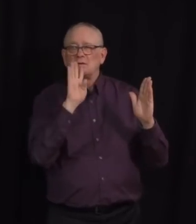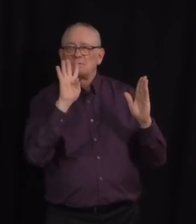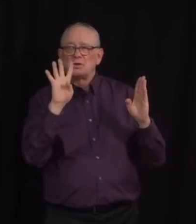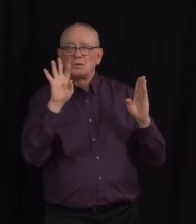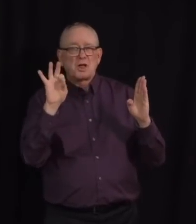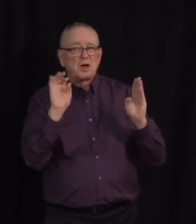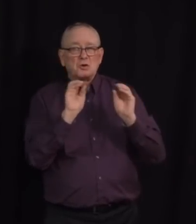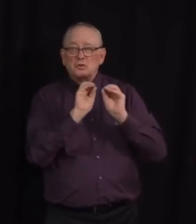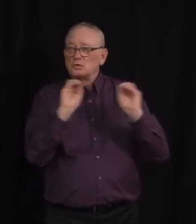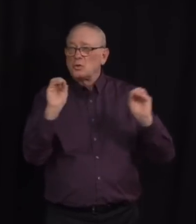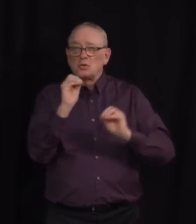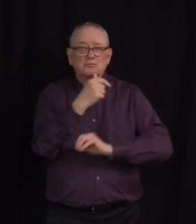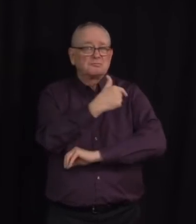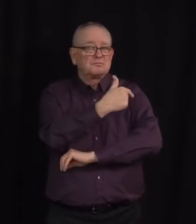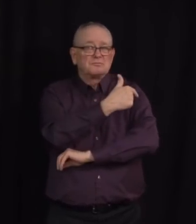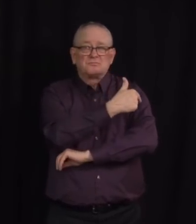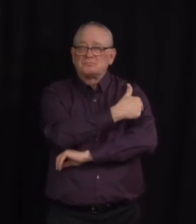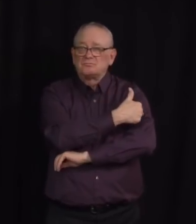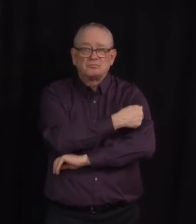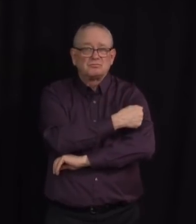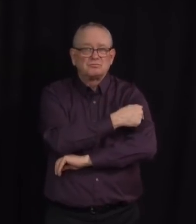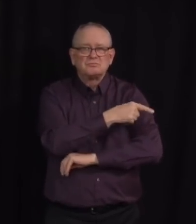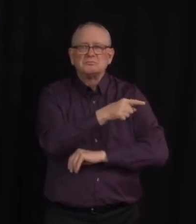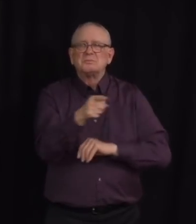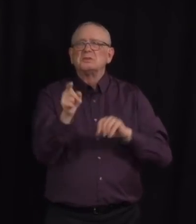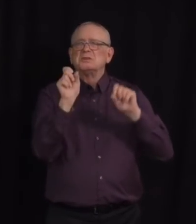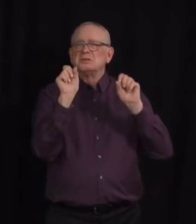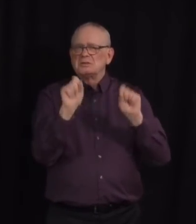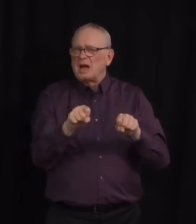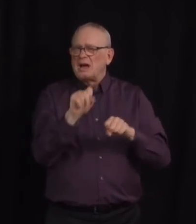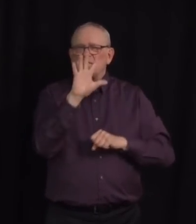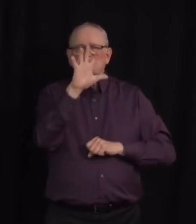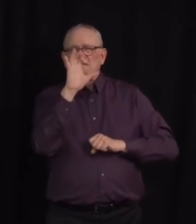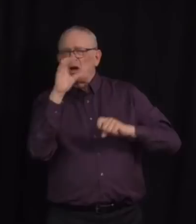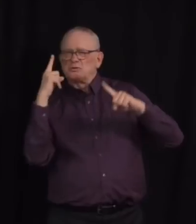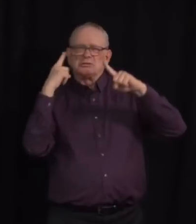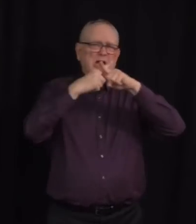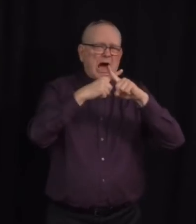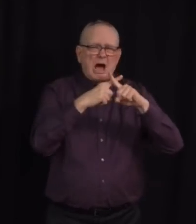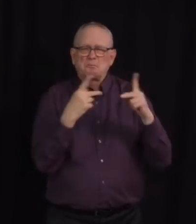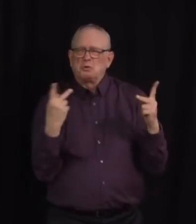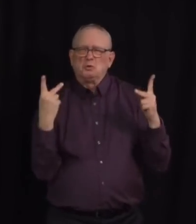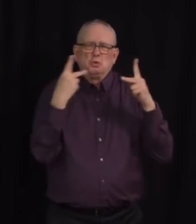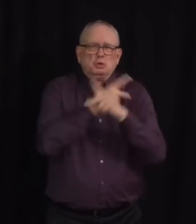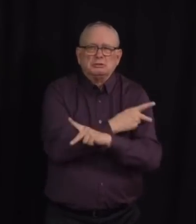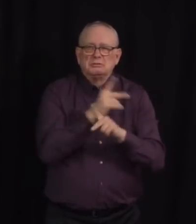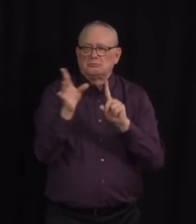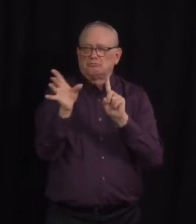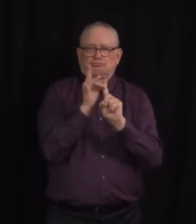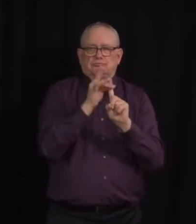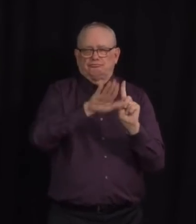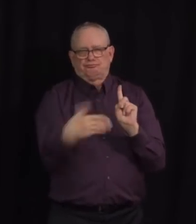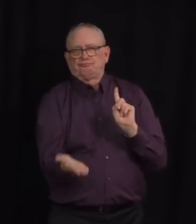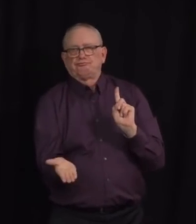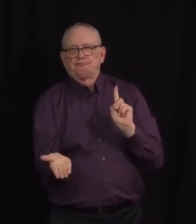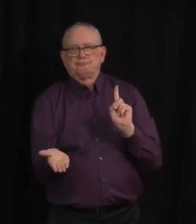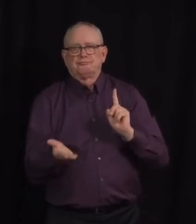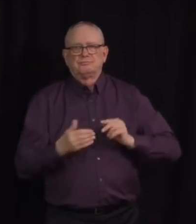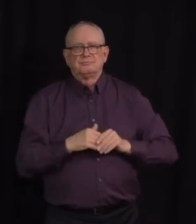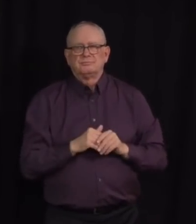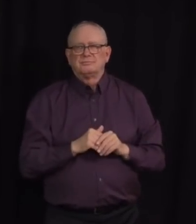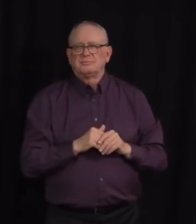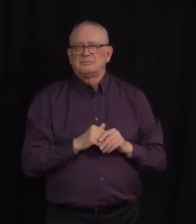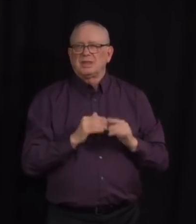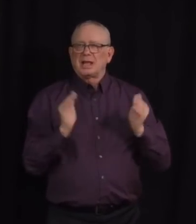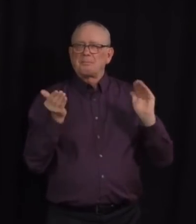has, on average, a 500 times higher risk of dying from COVID-19 after testing positive than having